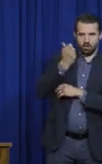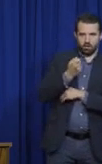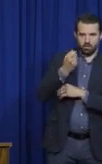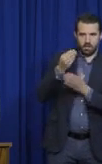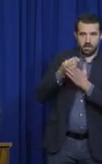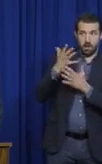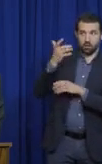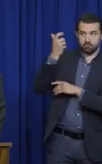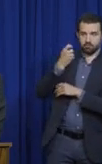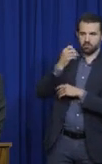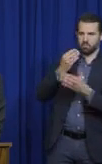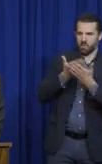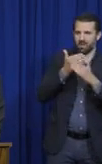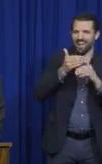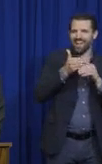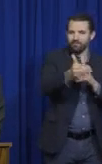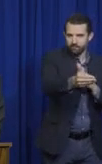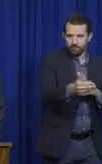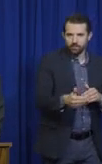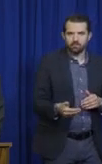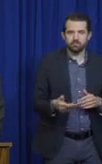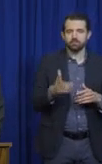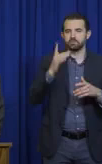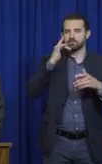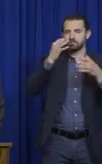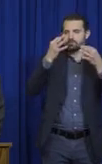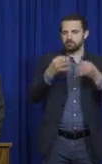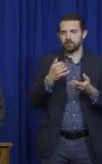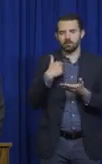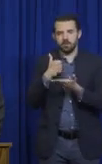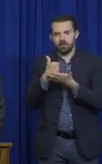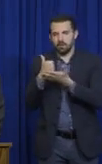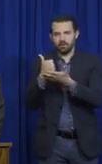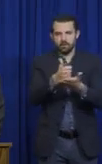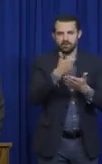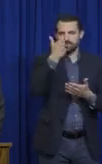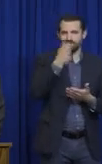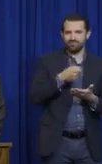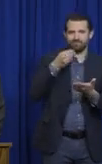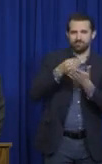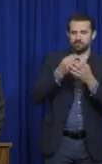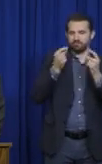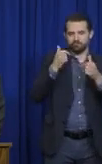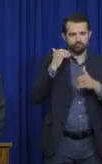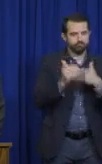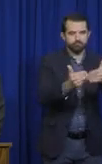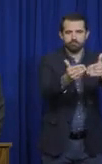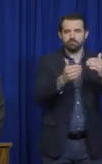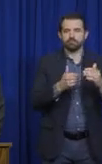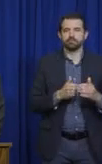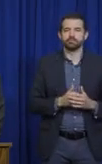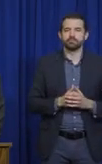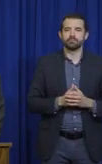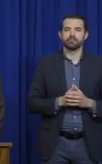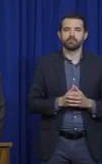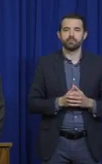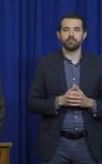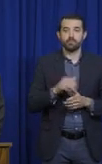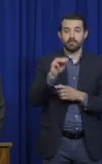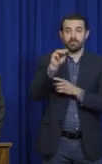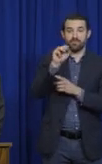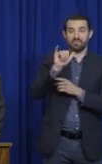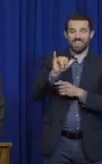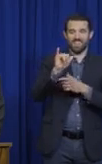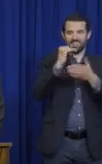I made this decision to help get money in your pocket faster. Later this month, you will be asked